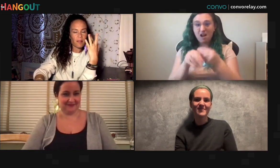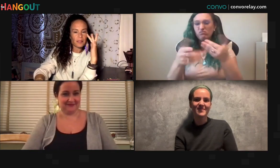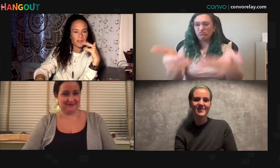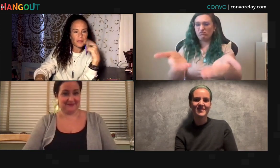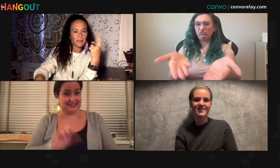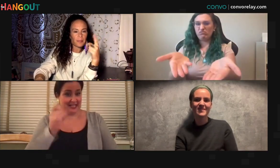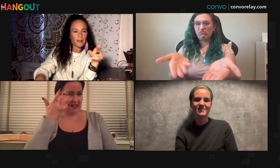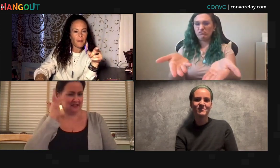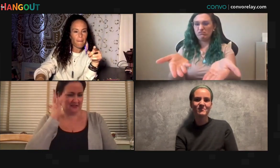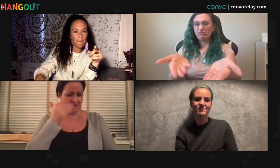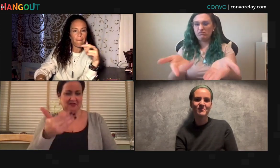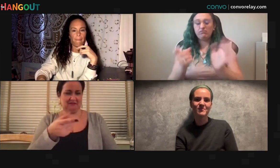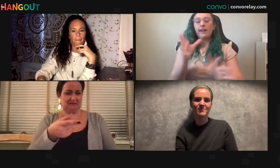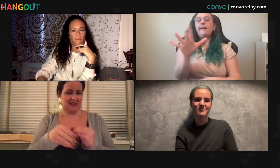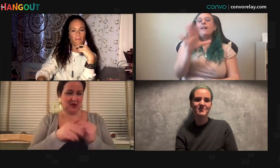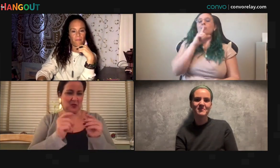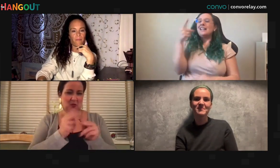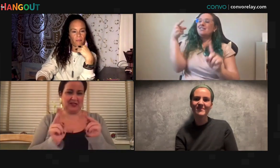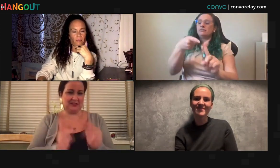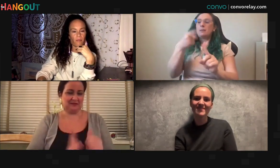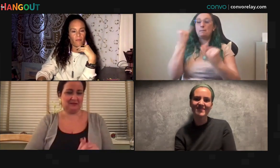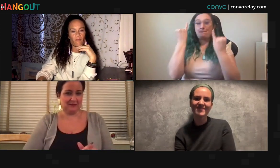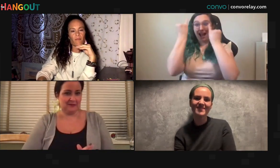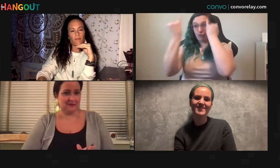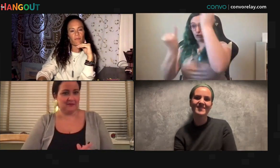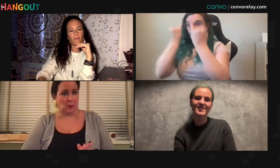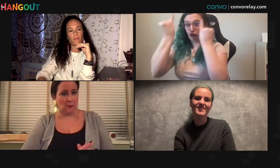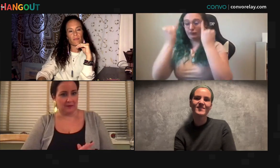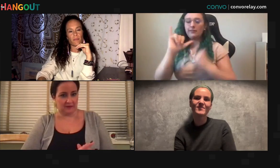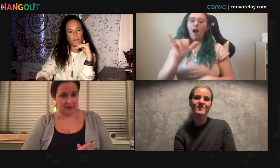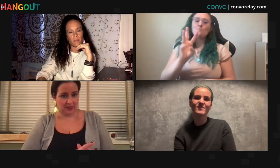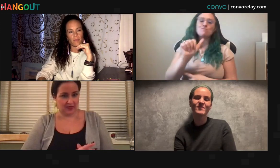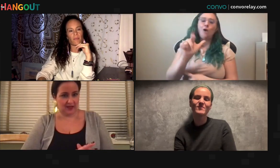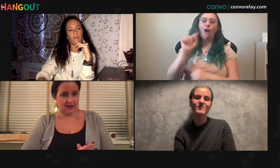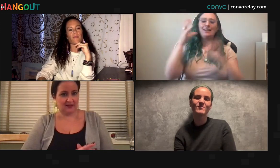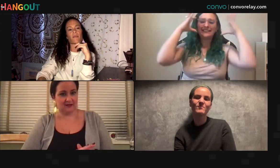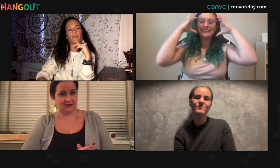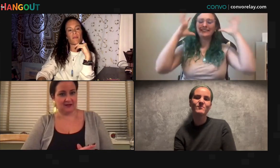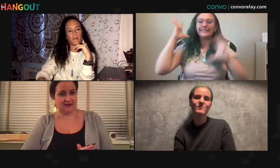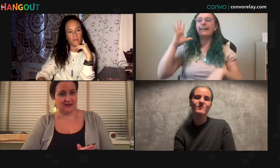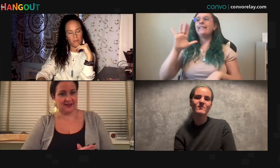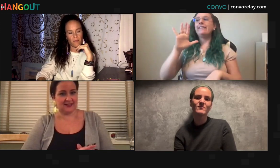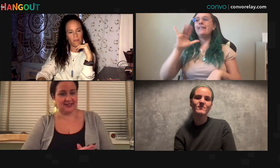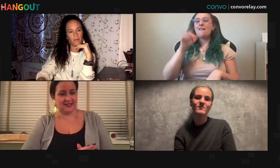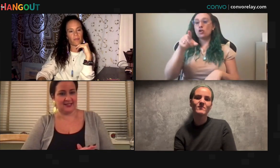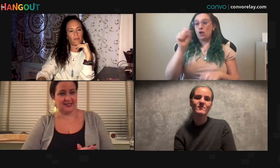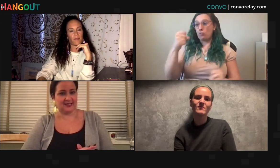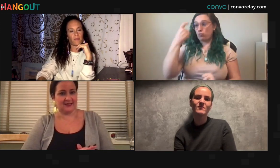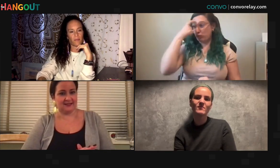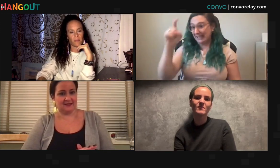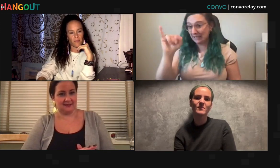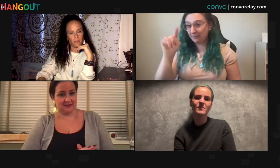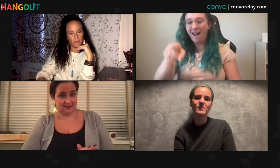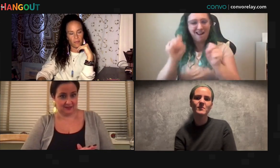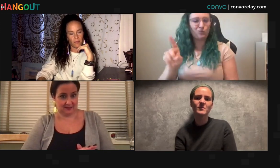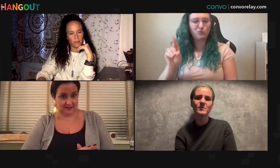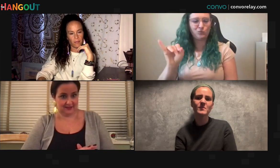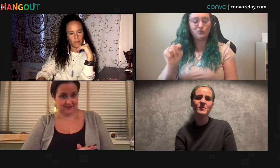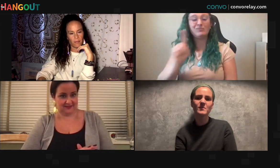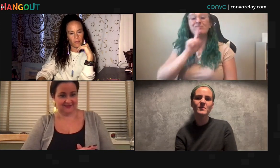something? Yeah, this is Allison. I just wanted to add one thing briefly. It's like imagining, like Walt Disney. If you can